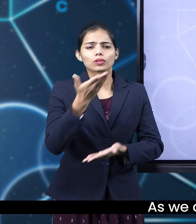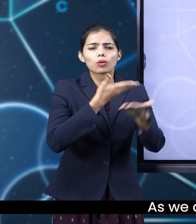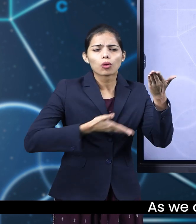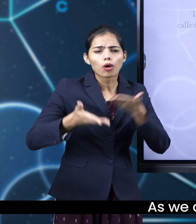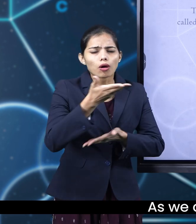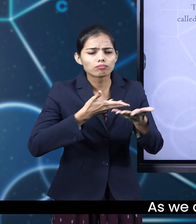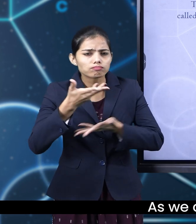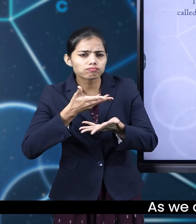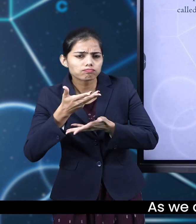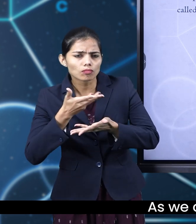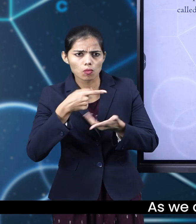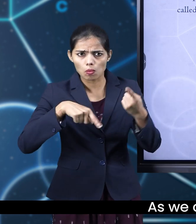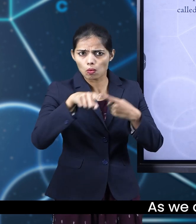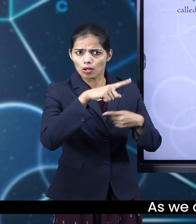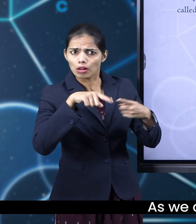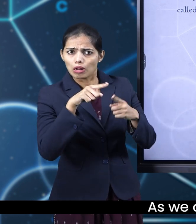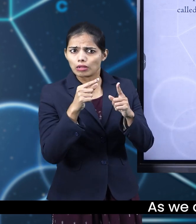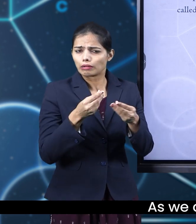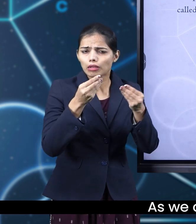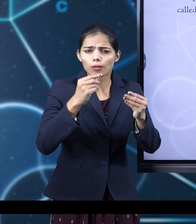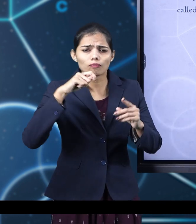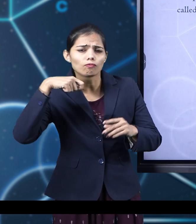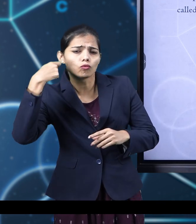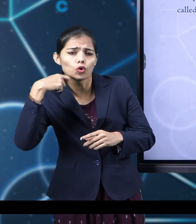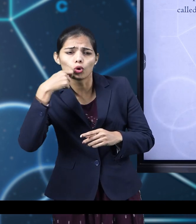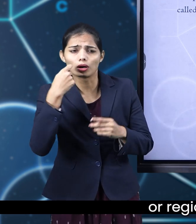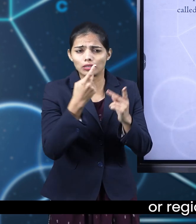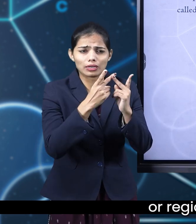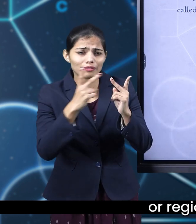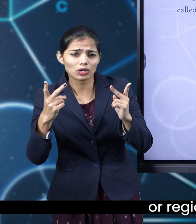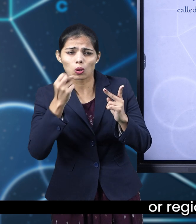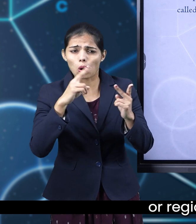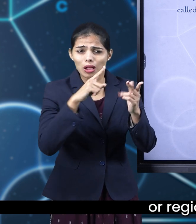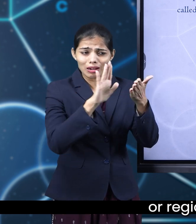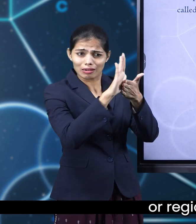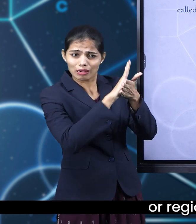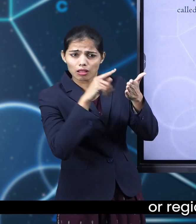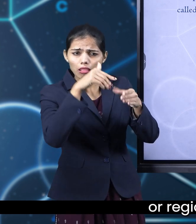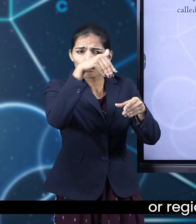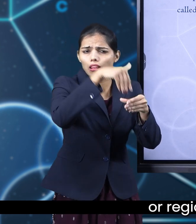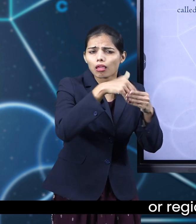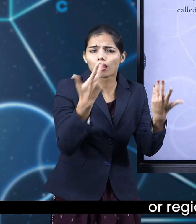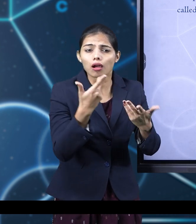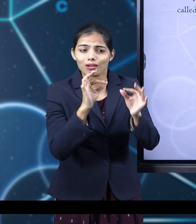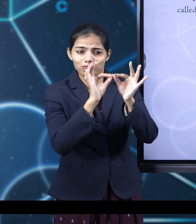As we discussed in the previous video, the space or region inside the boundary is called as